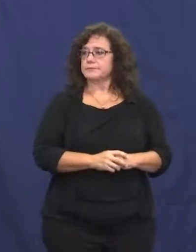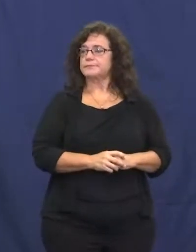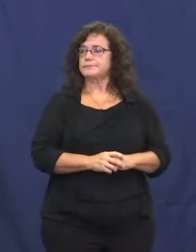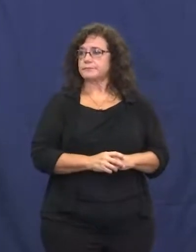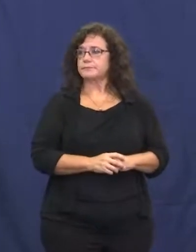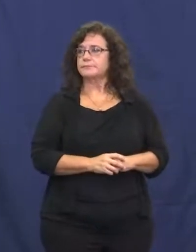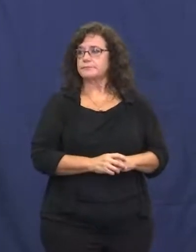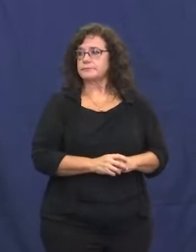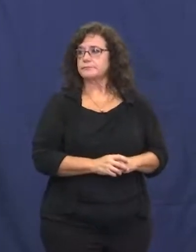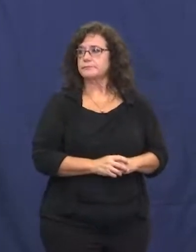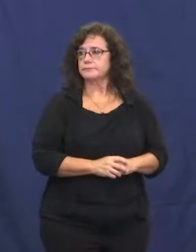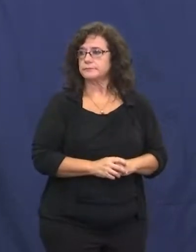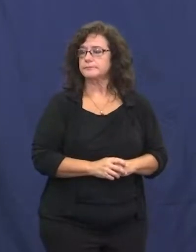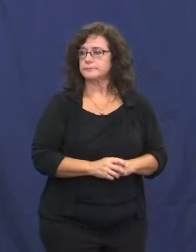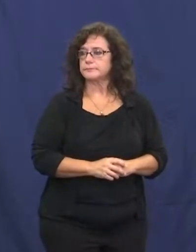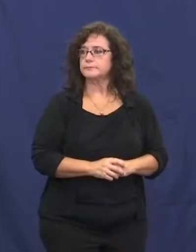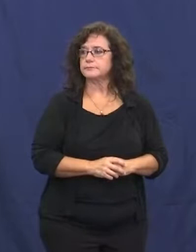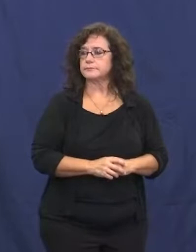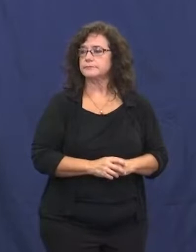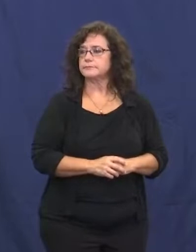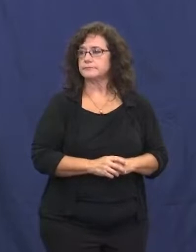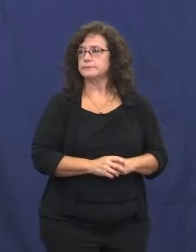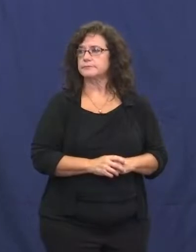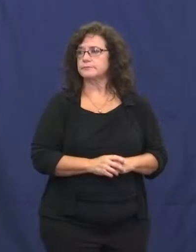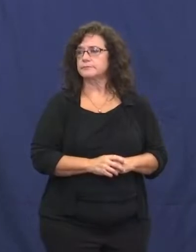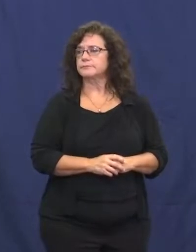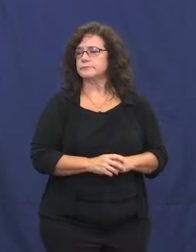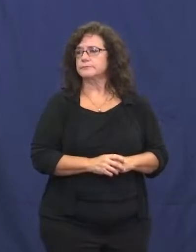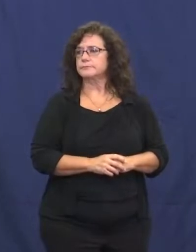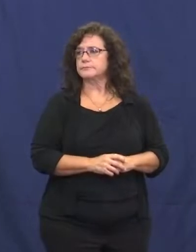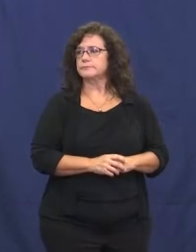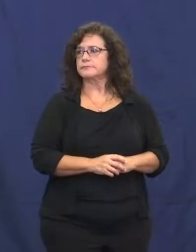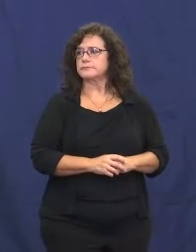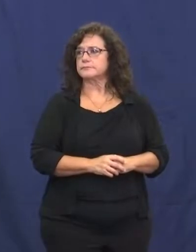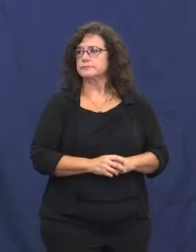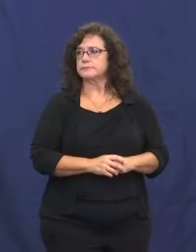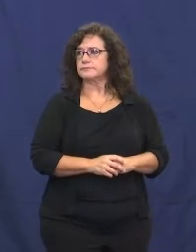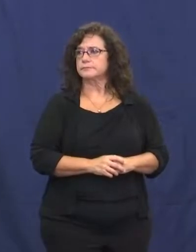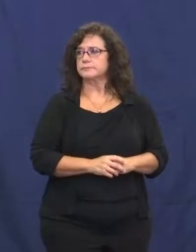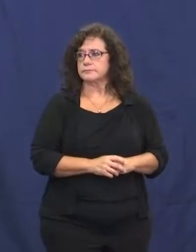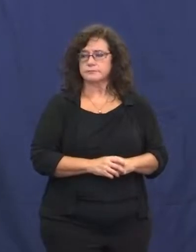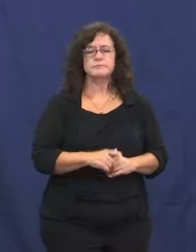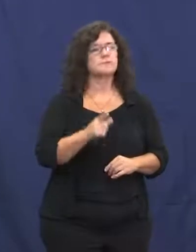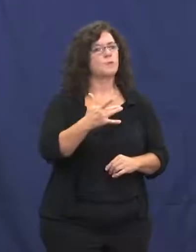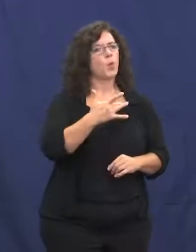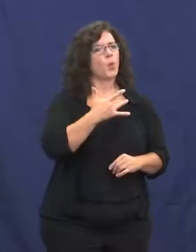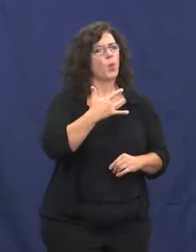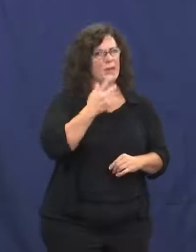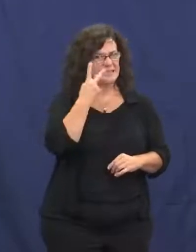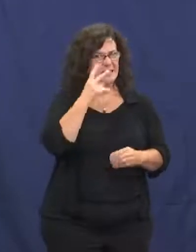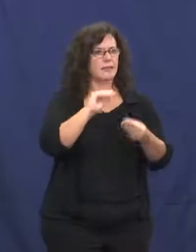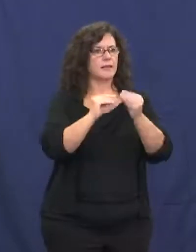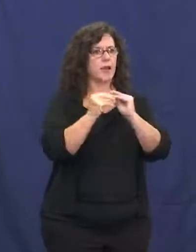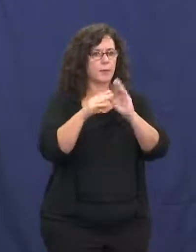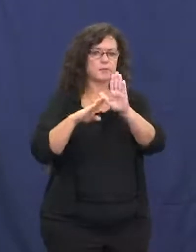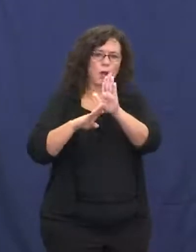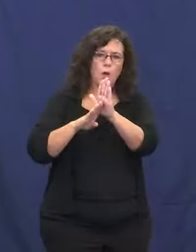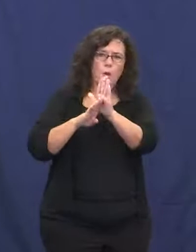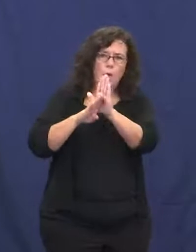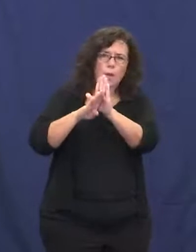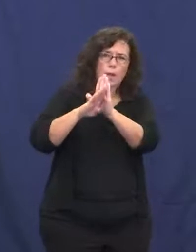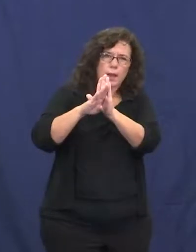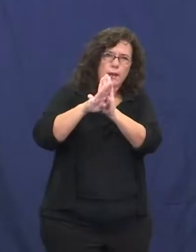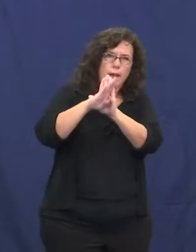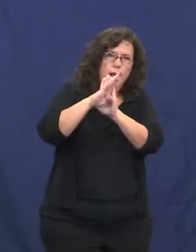7 every hour in the year 2030. So as you can see, the numbers are going up, and it's increasing